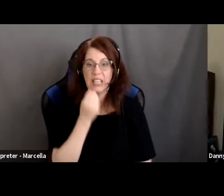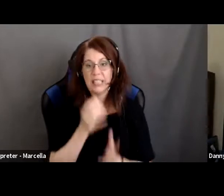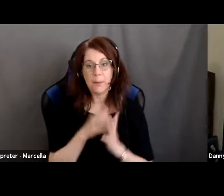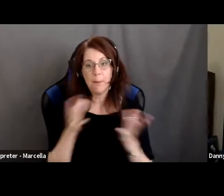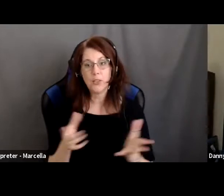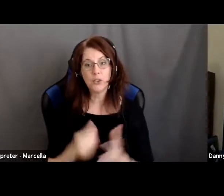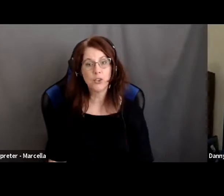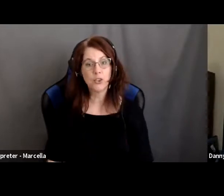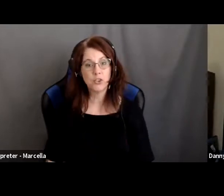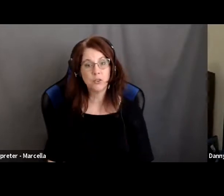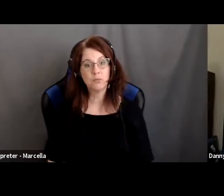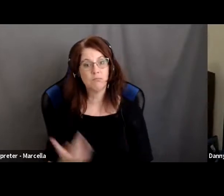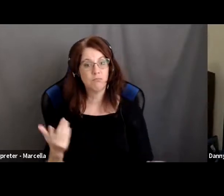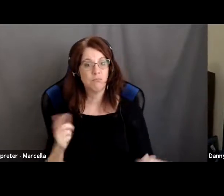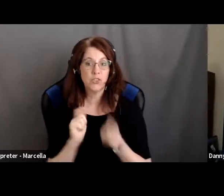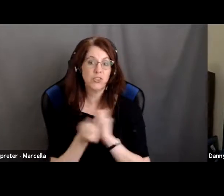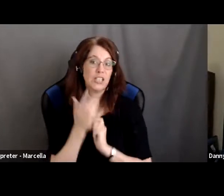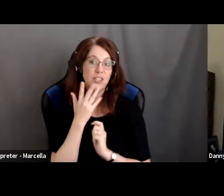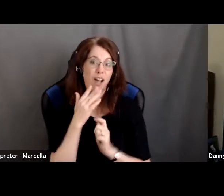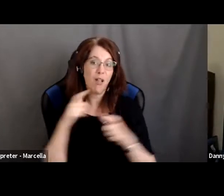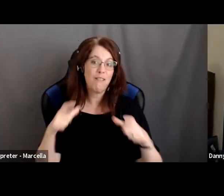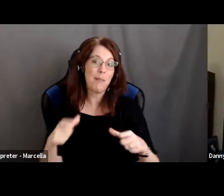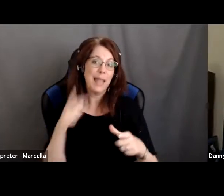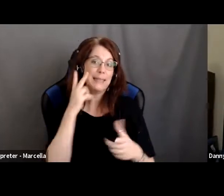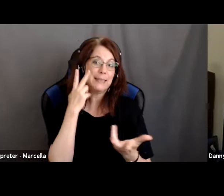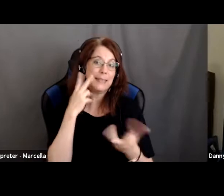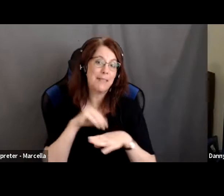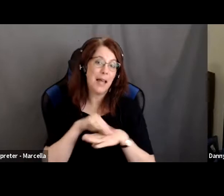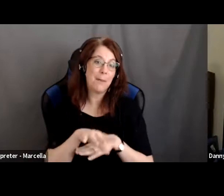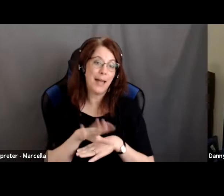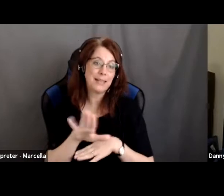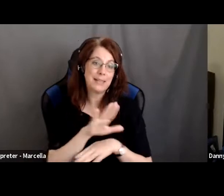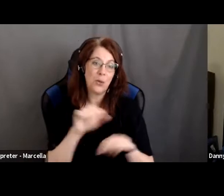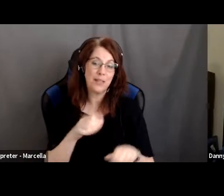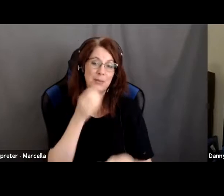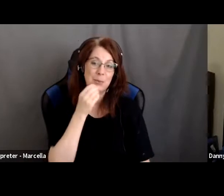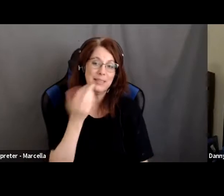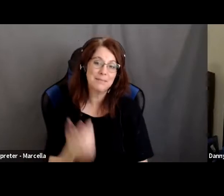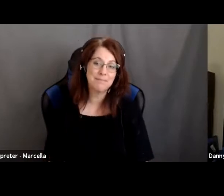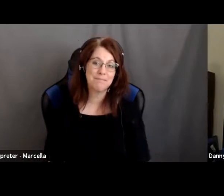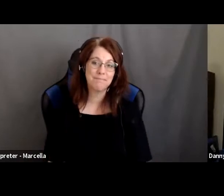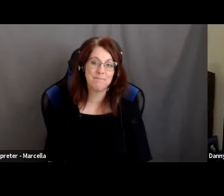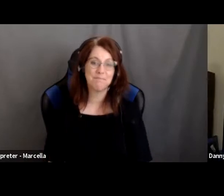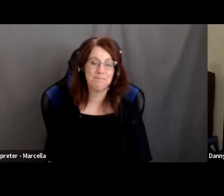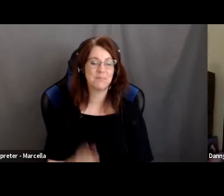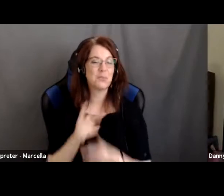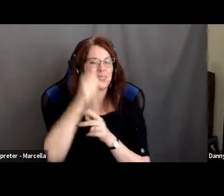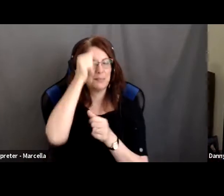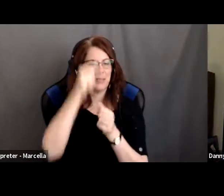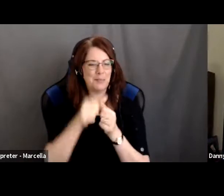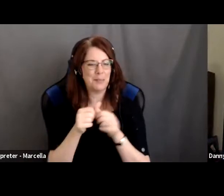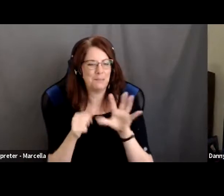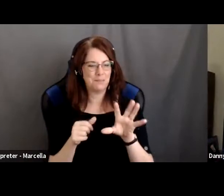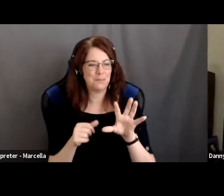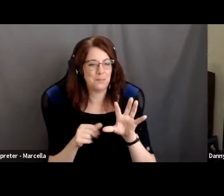much. Switch up the color of their plate and see if that makes a difference. So keeping that in mind. In